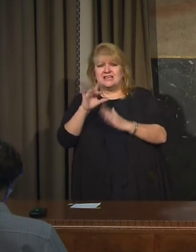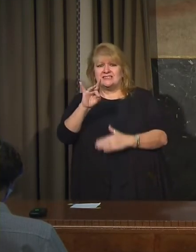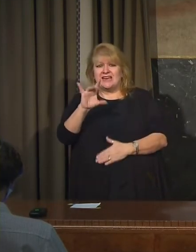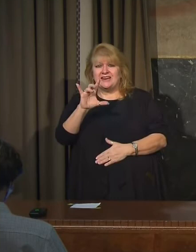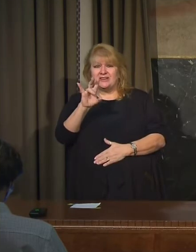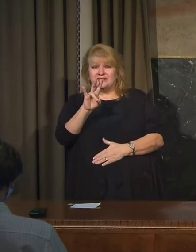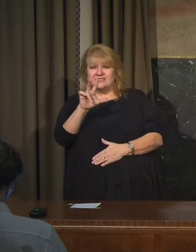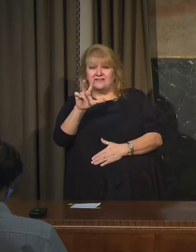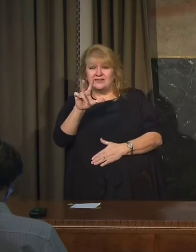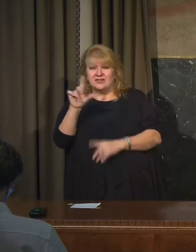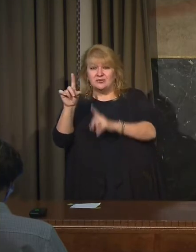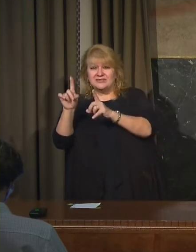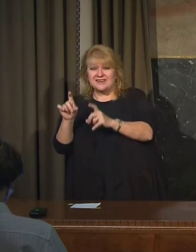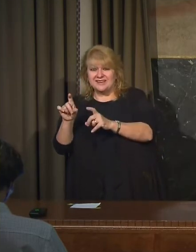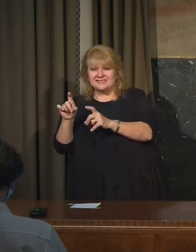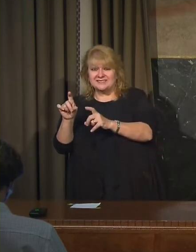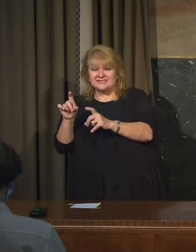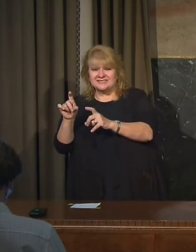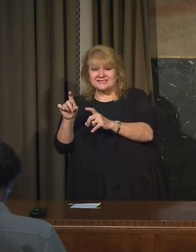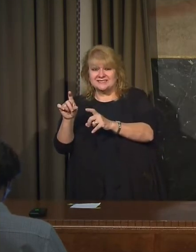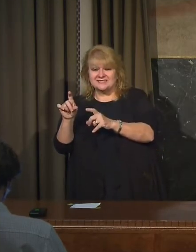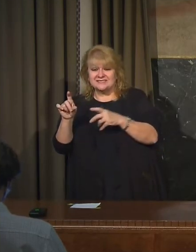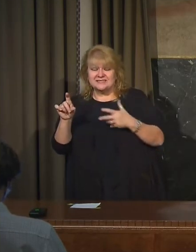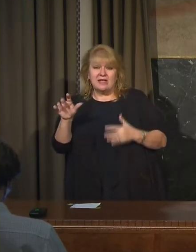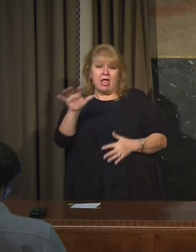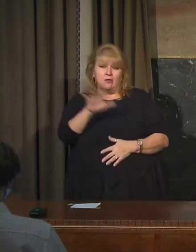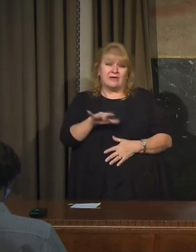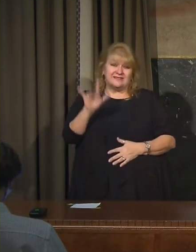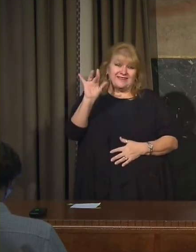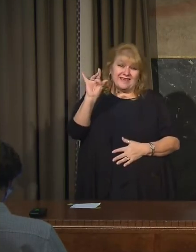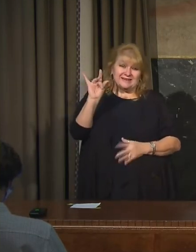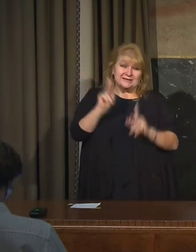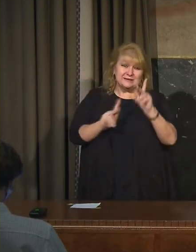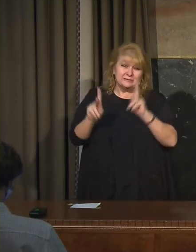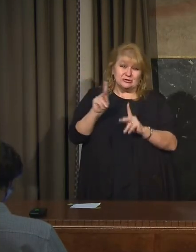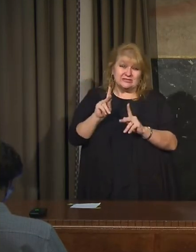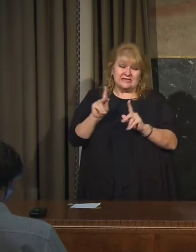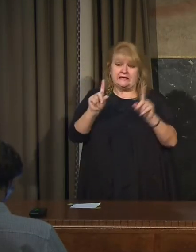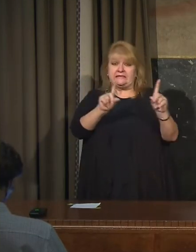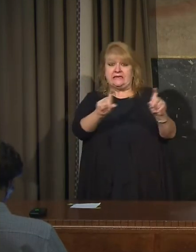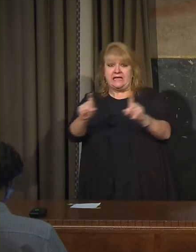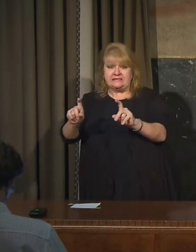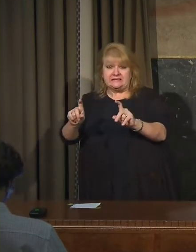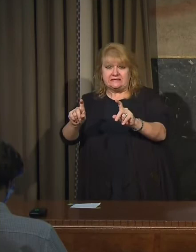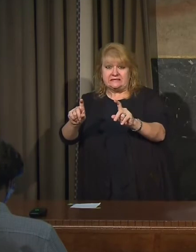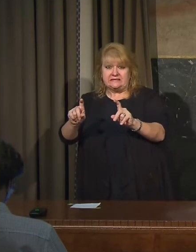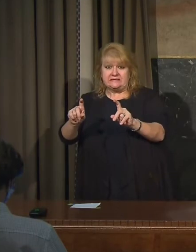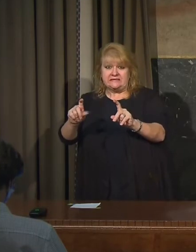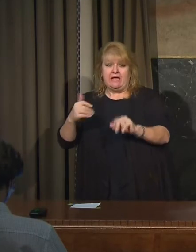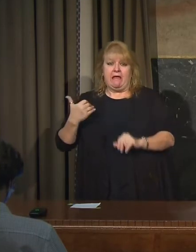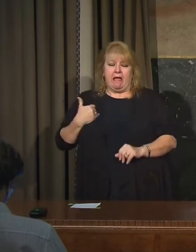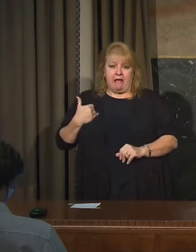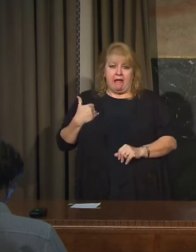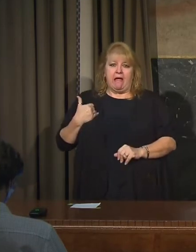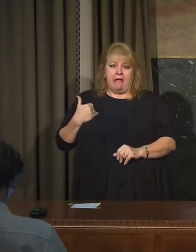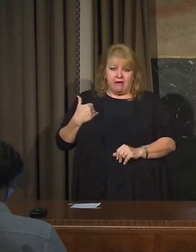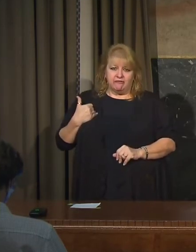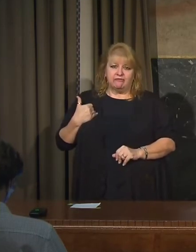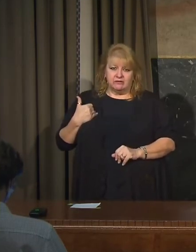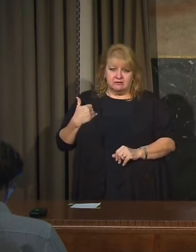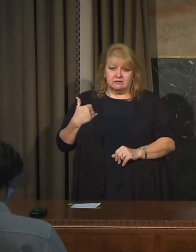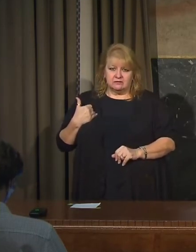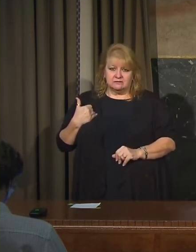36,873 tests. So somewhere around 18% of our tests last week that we are reporting on today came back